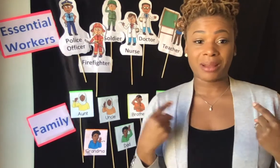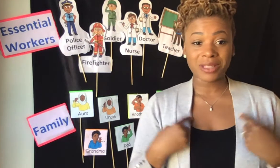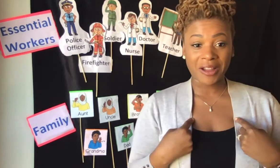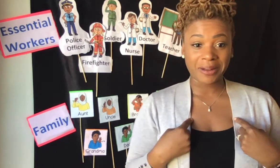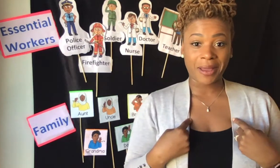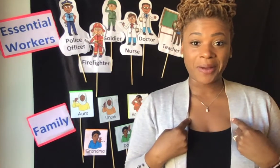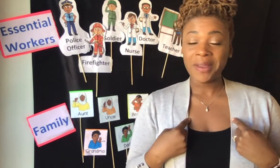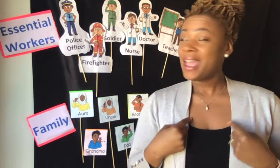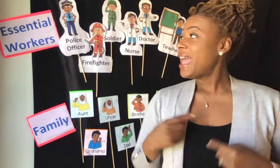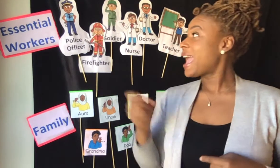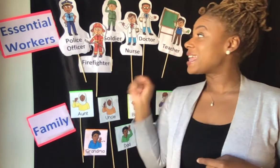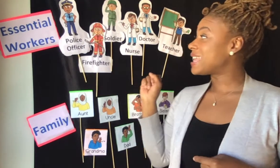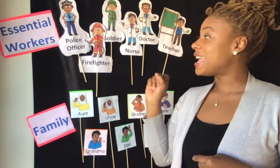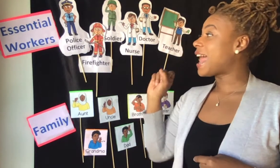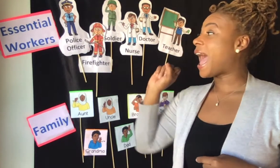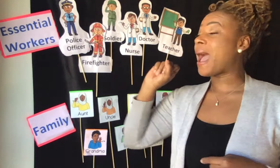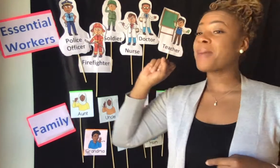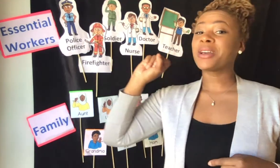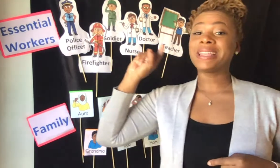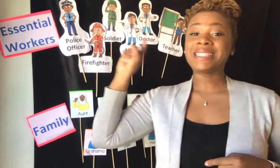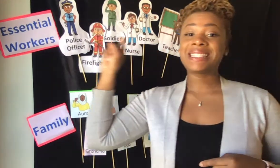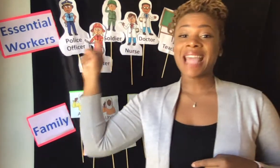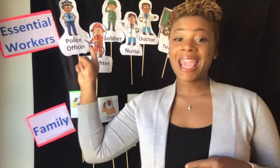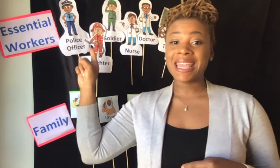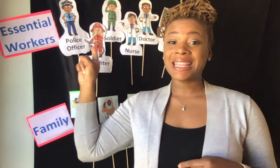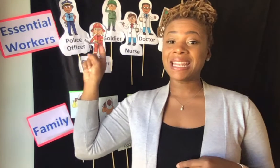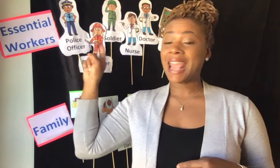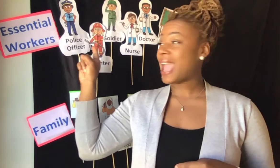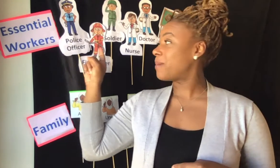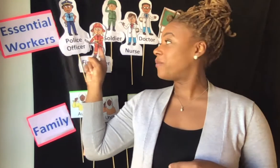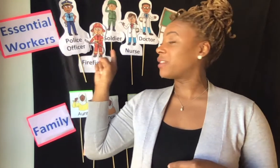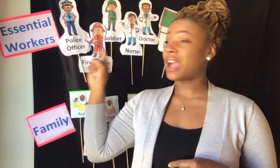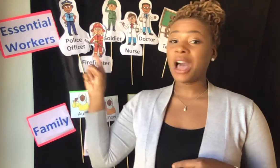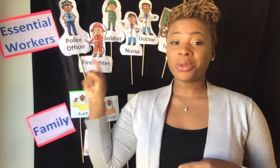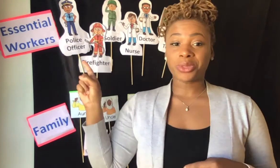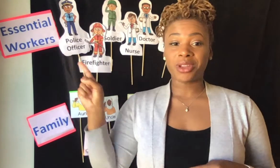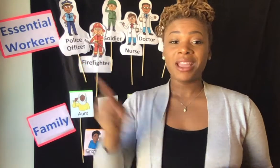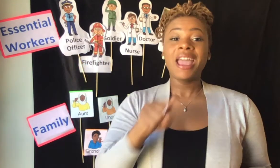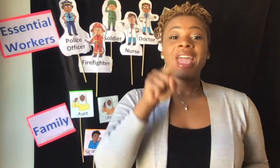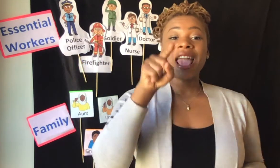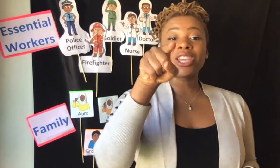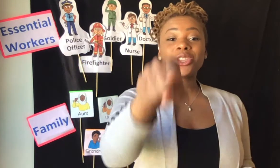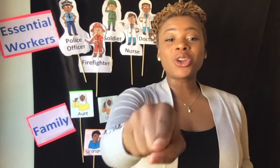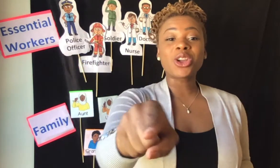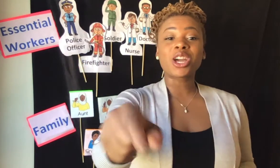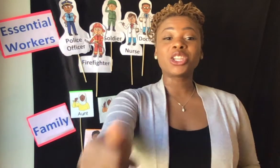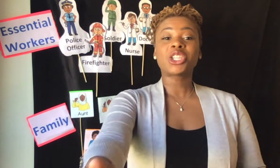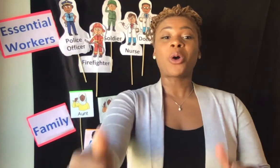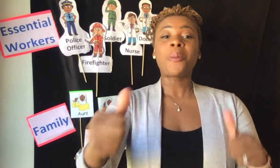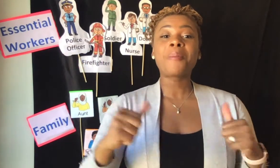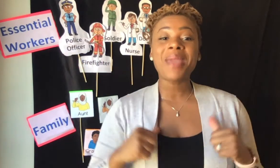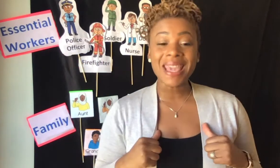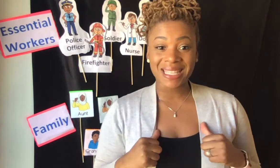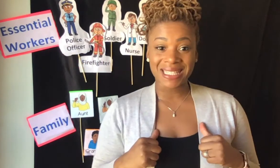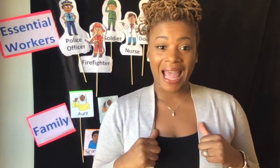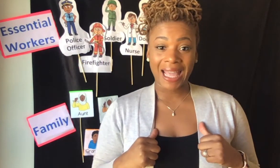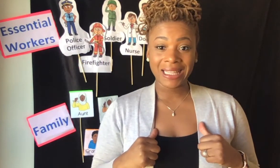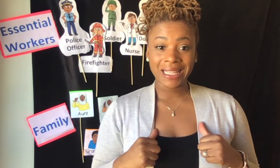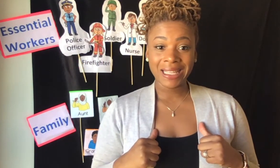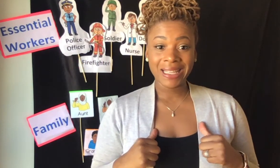talking about. And then I'm going to say the name for the other 3. And you're going to show me the sign.